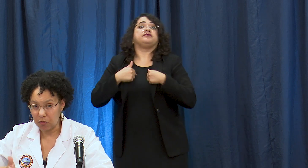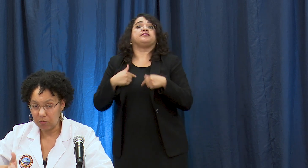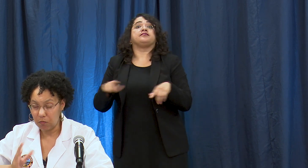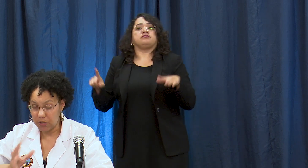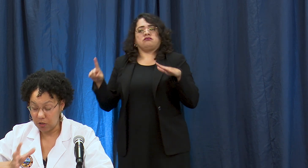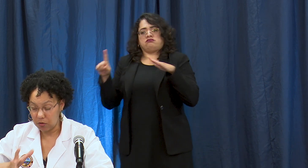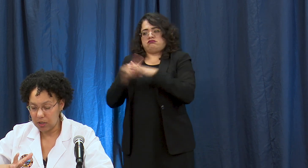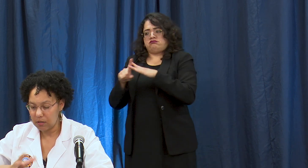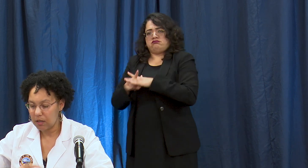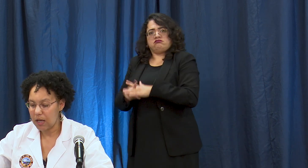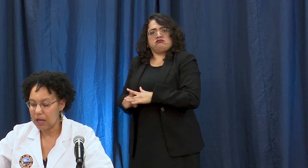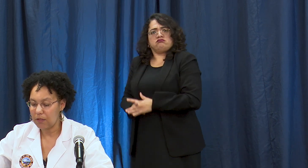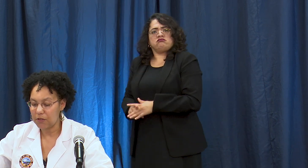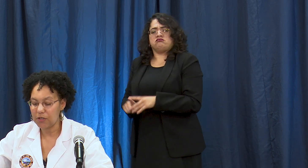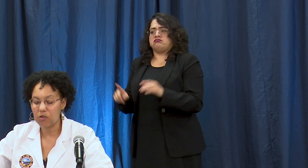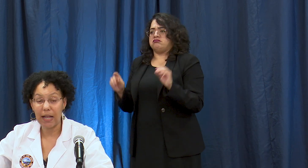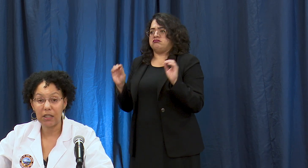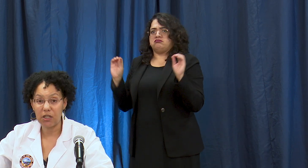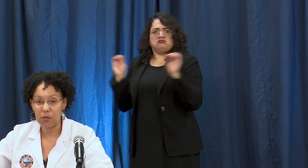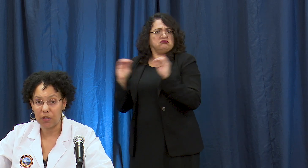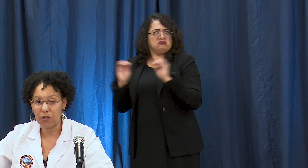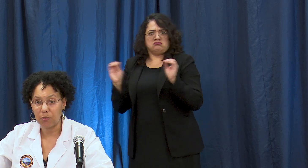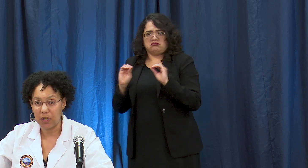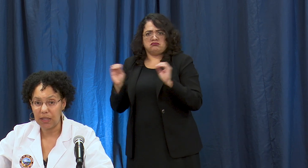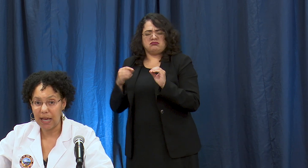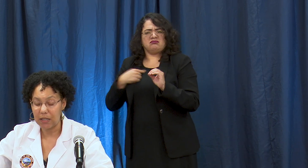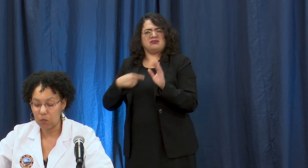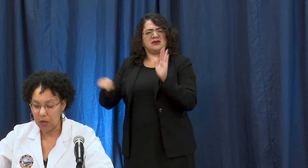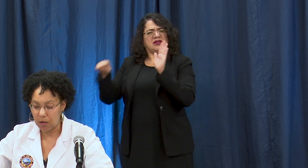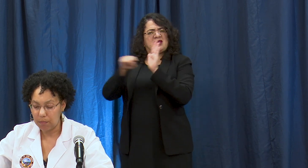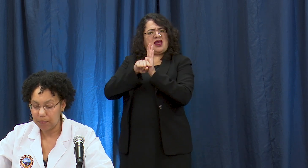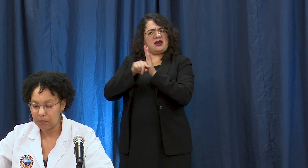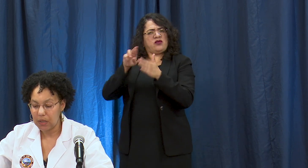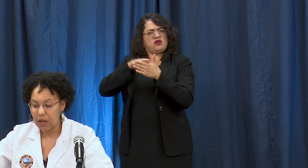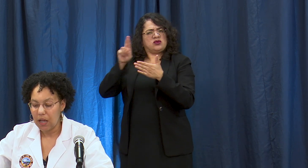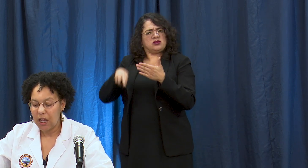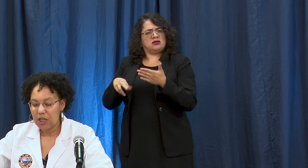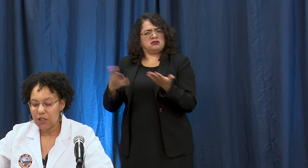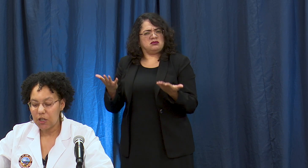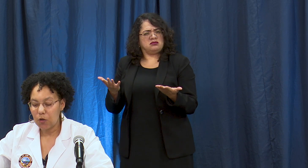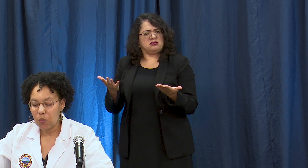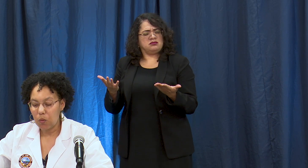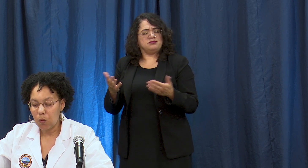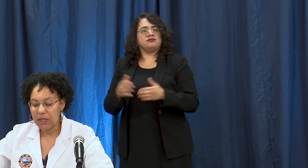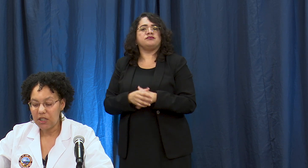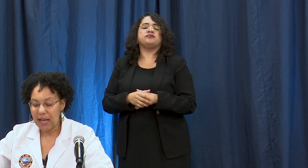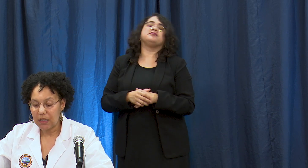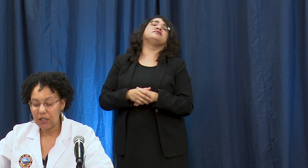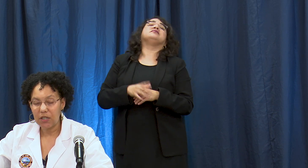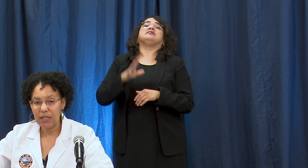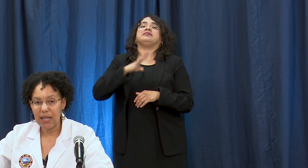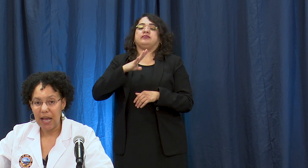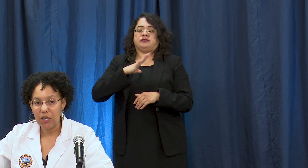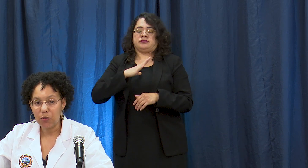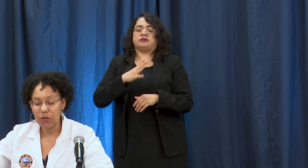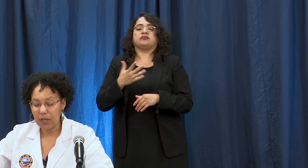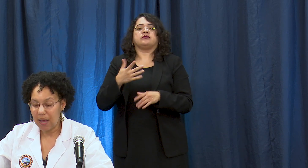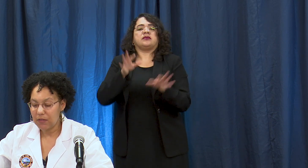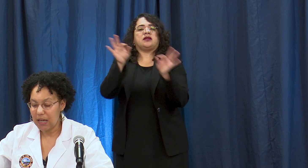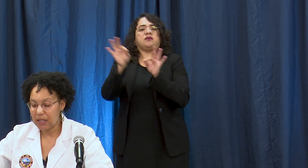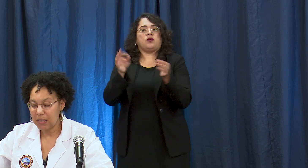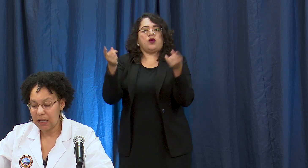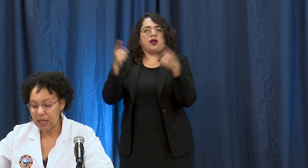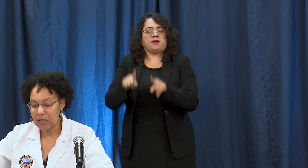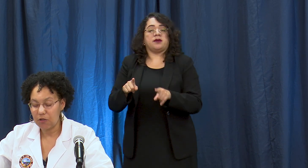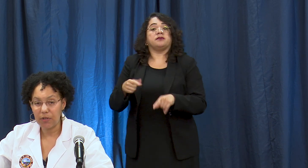negative result, there's some challenges with interpreting that as well. So one challenge is that you could